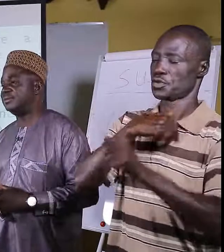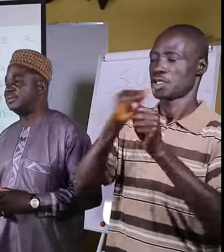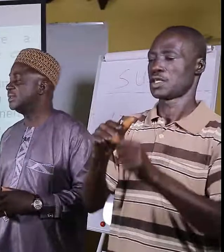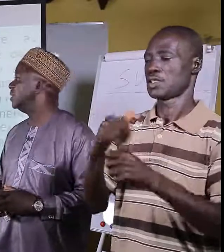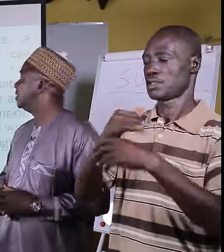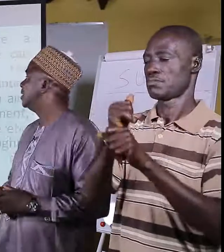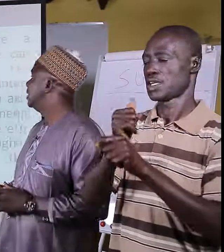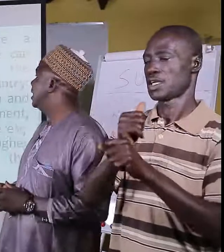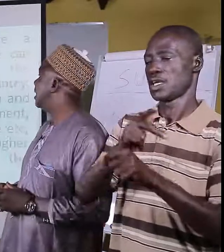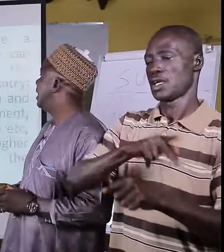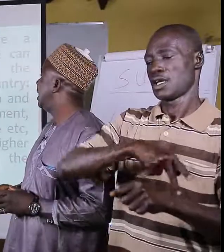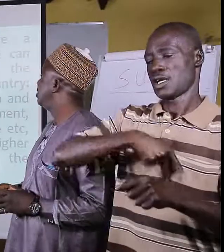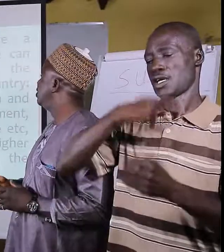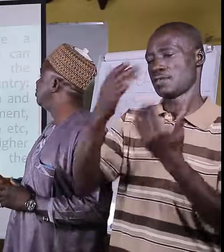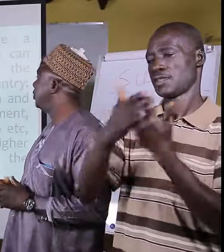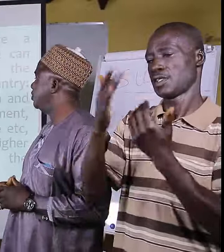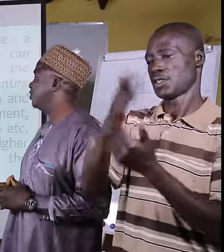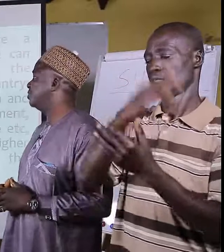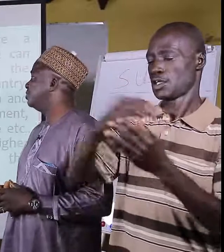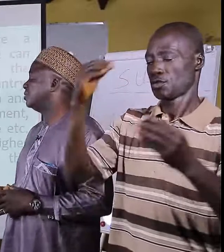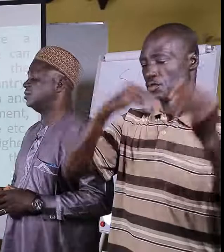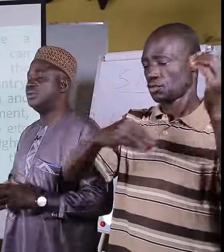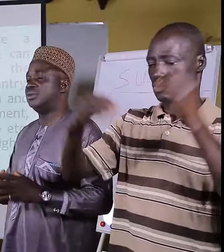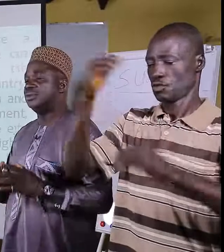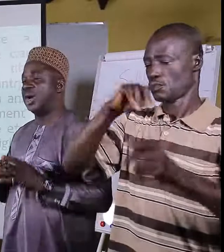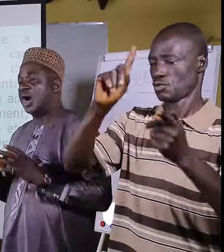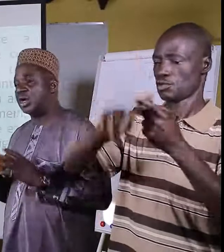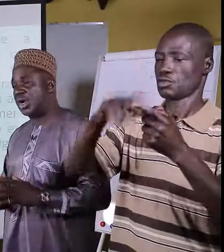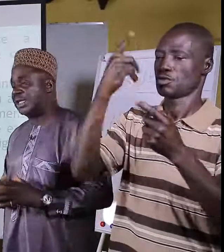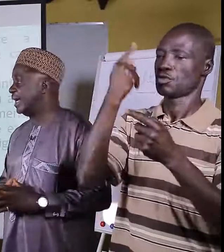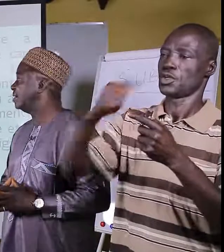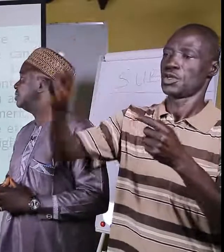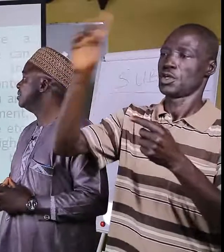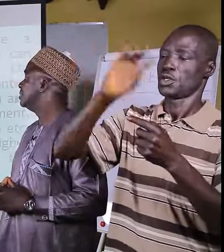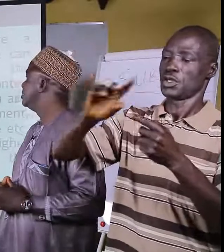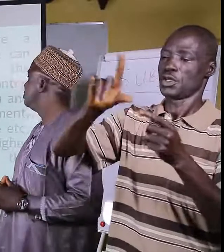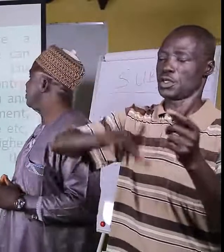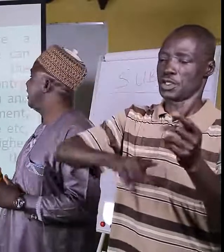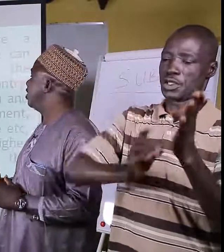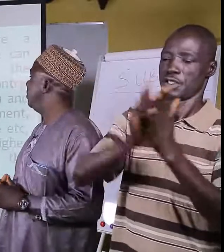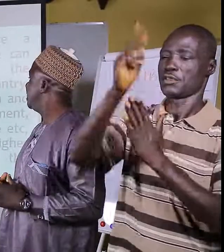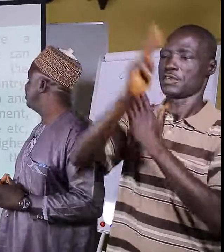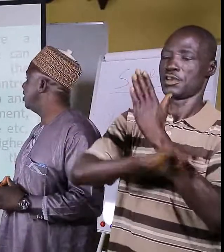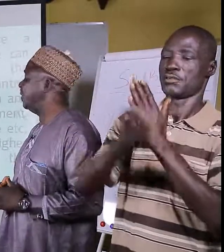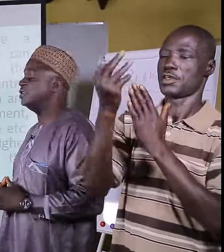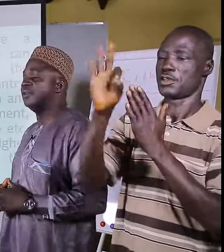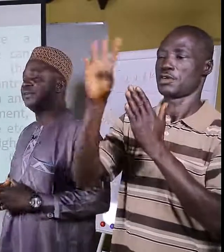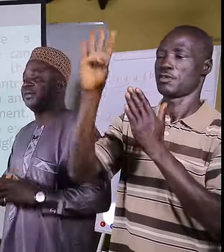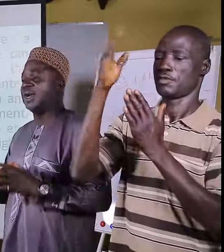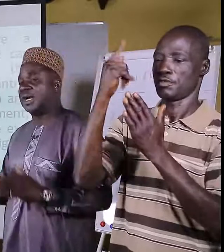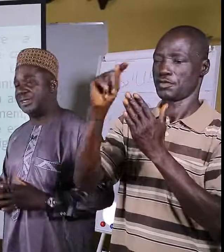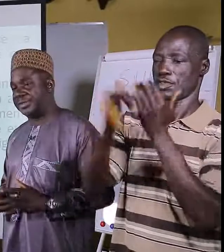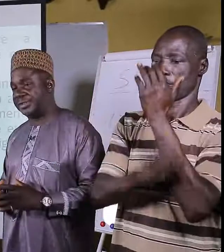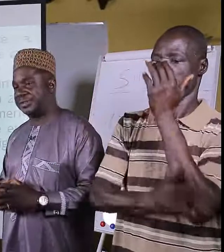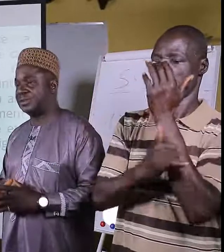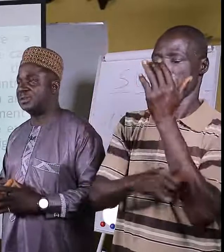living and contribute your own quota to the economic development of